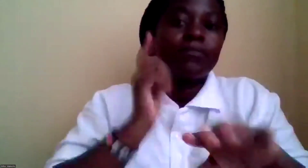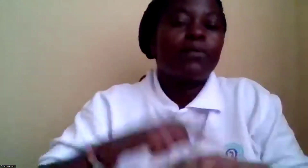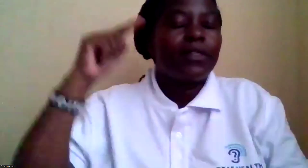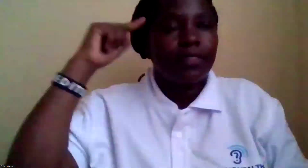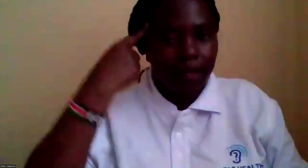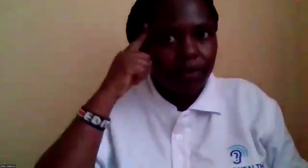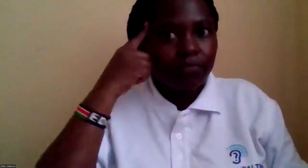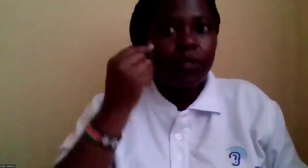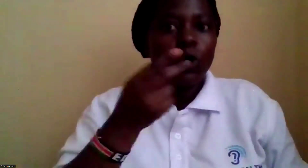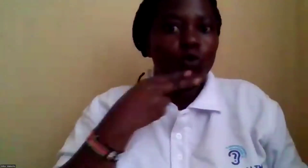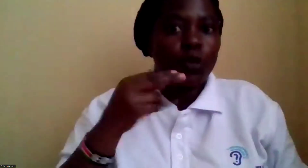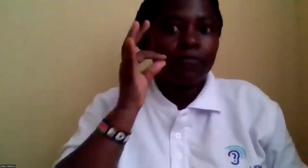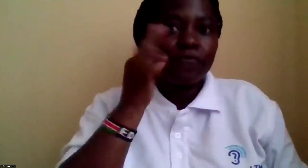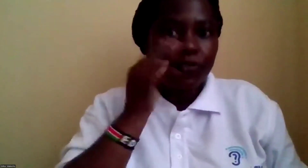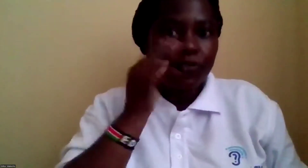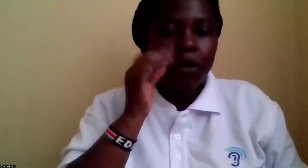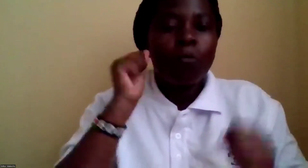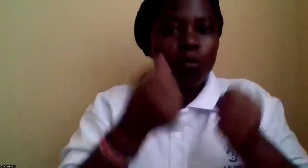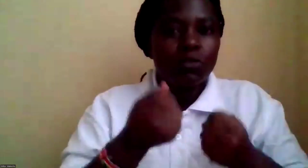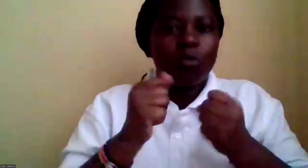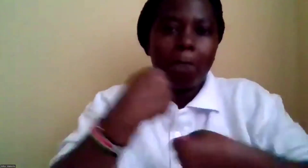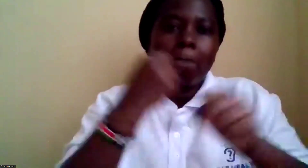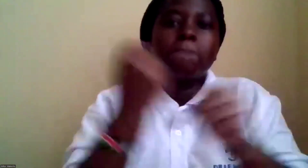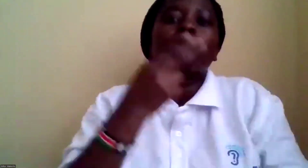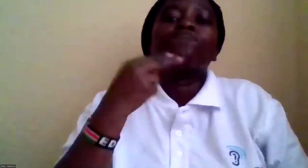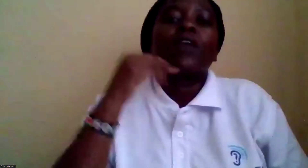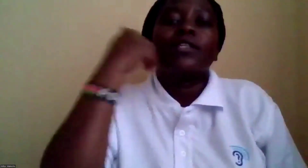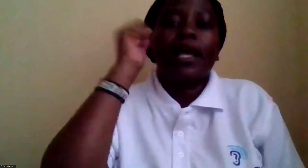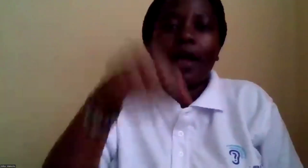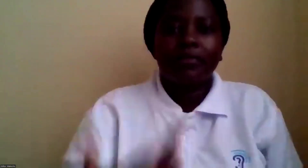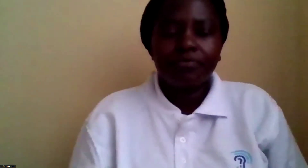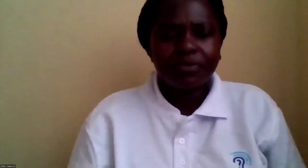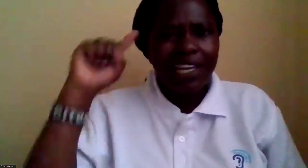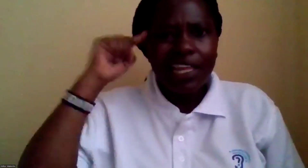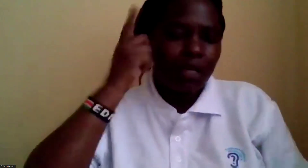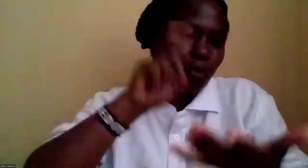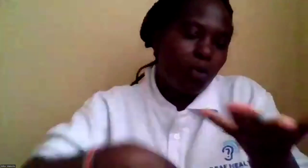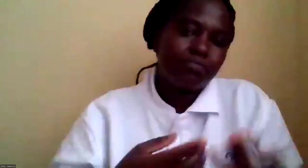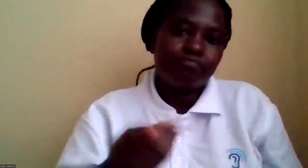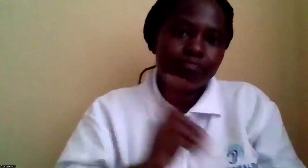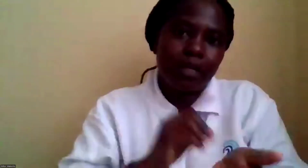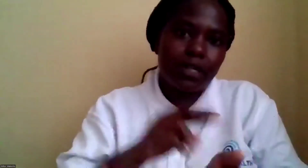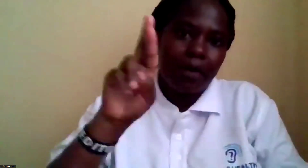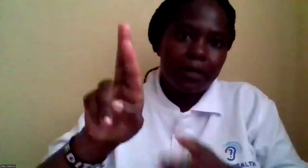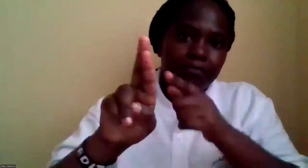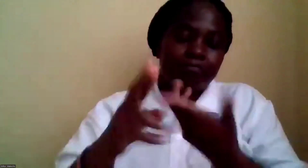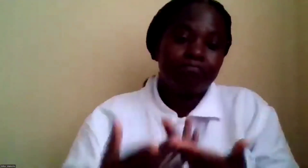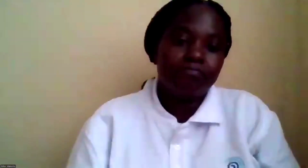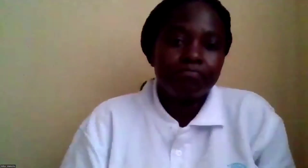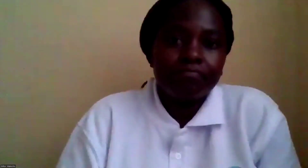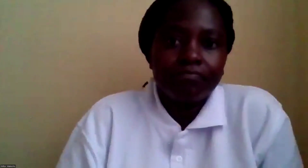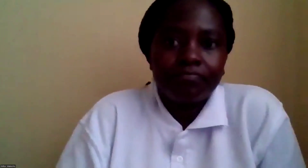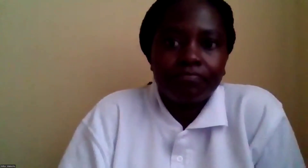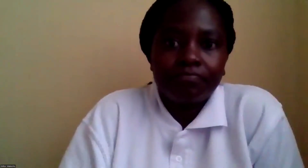also contribute in diabetes. Yeah. So like, what's your view on that? And